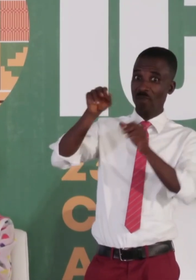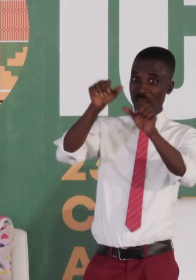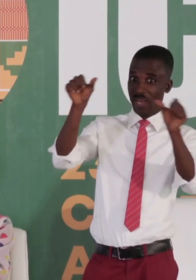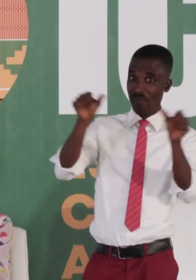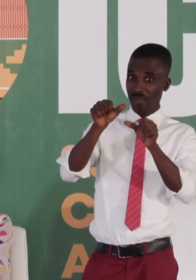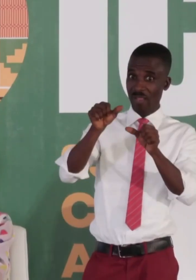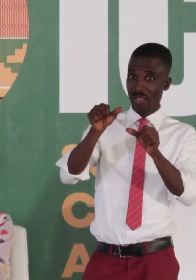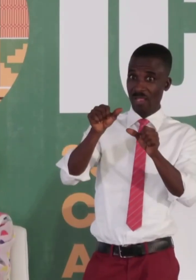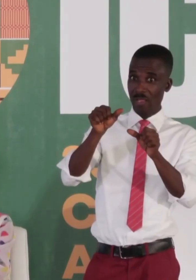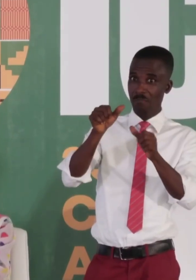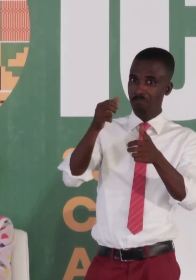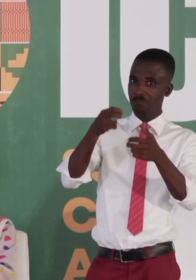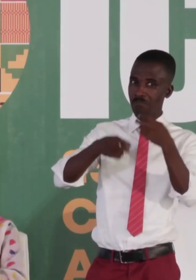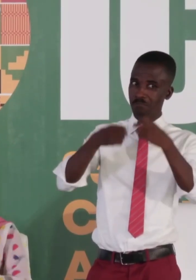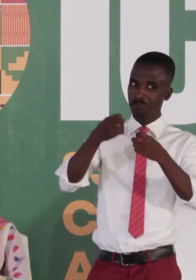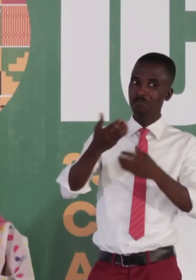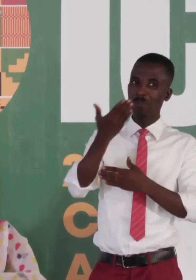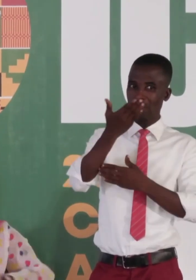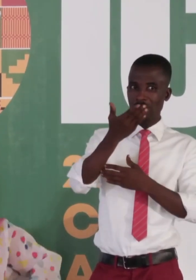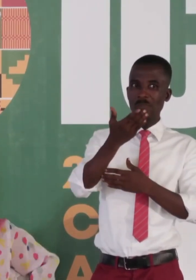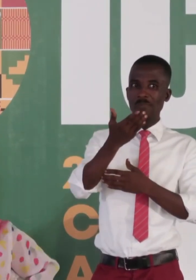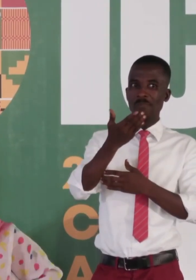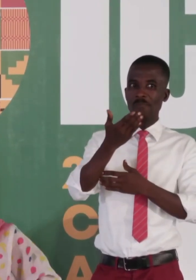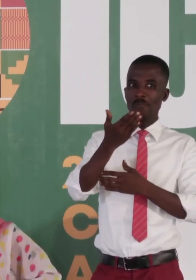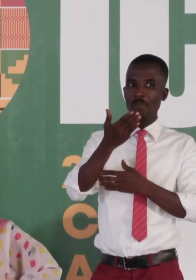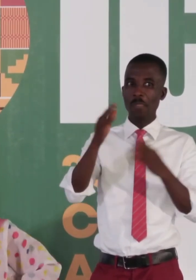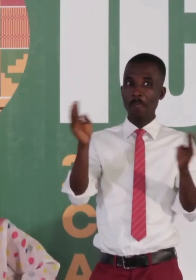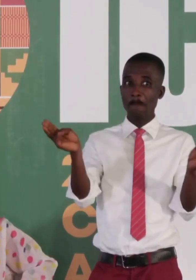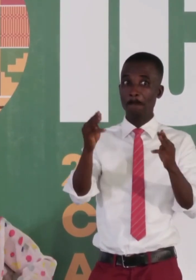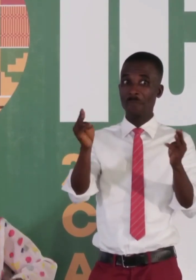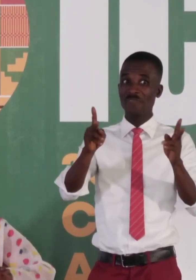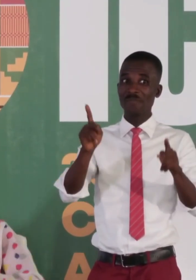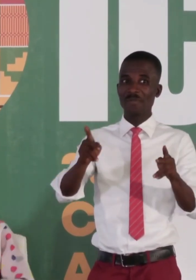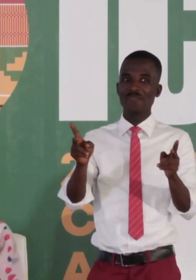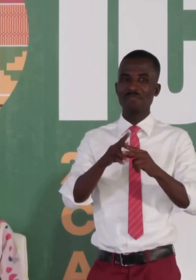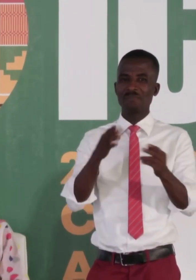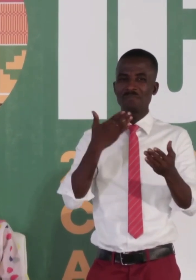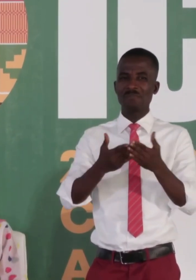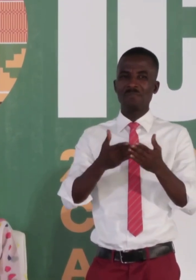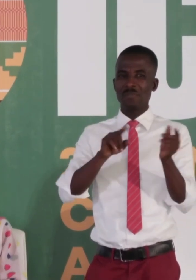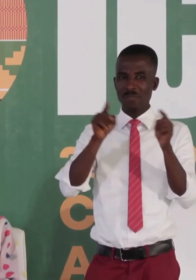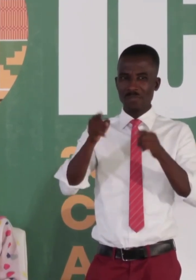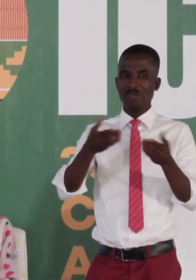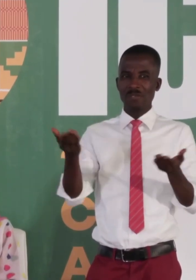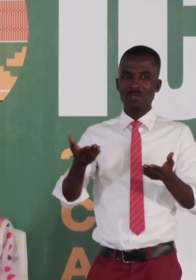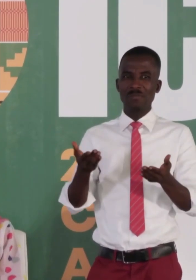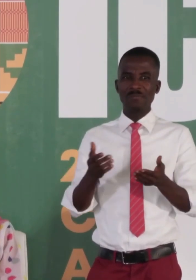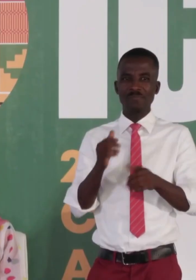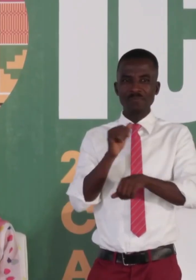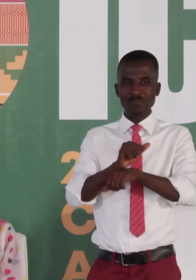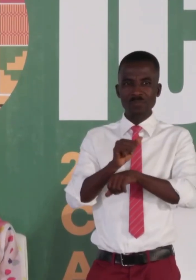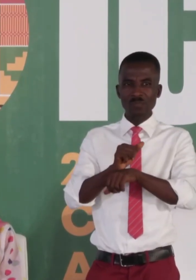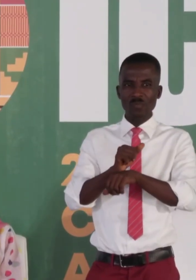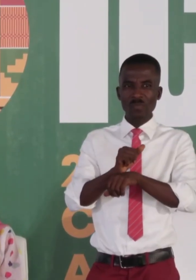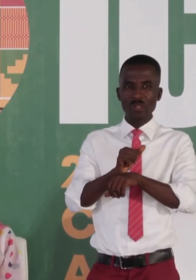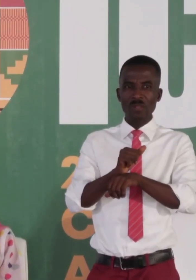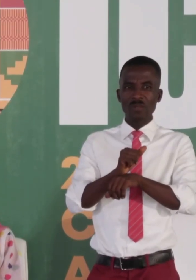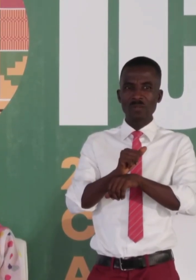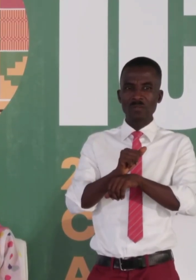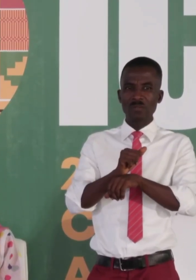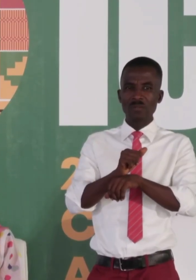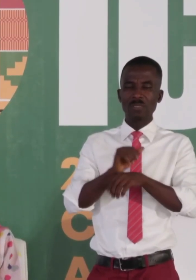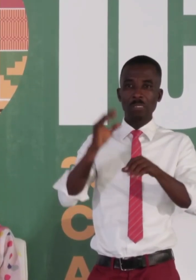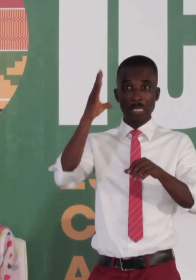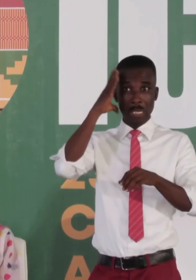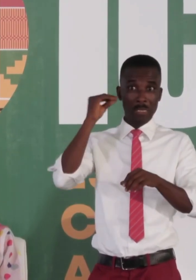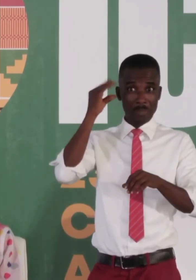Ghana. So he's a highly motivated and result-driven Assistant General with a decade of experience